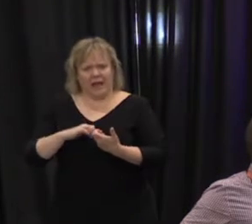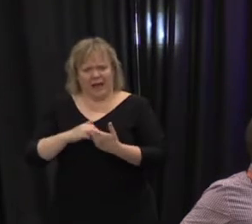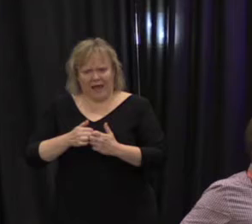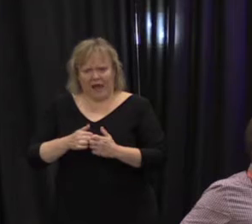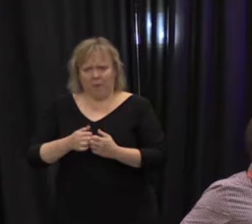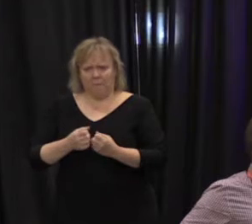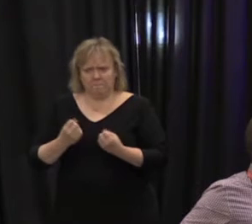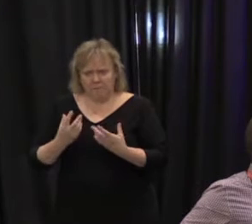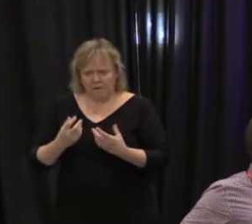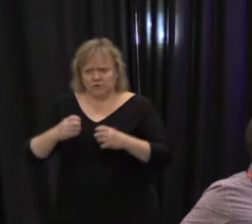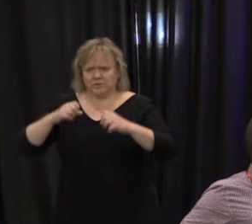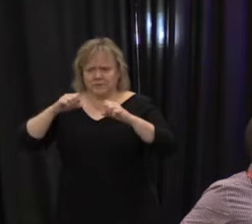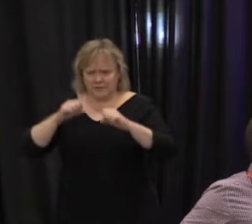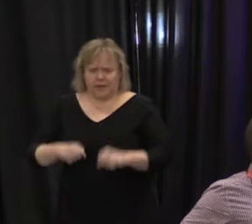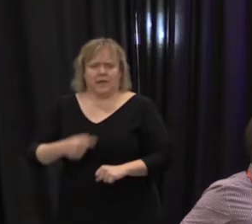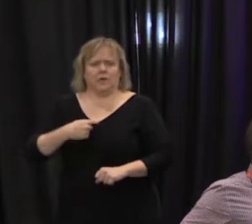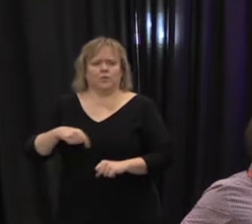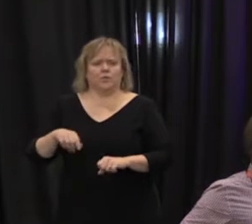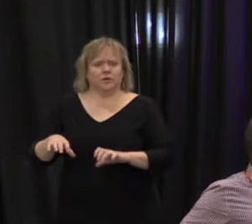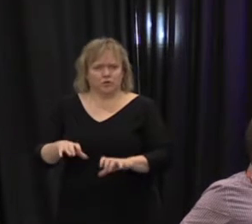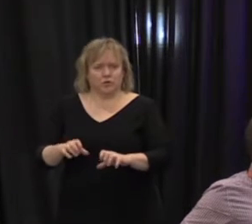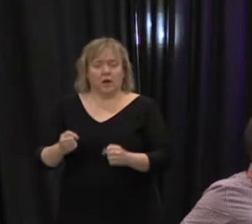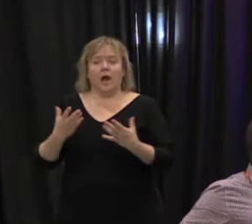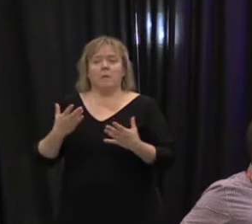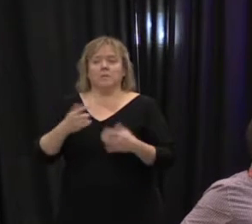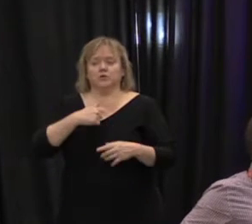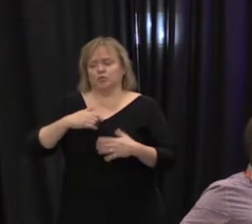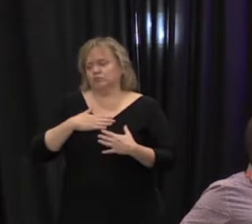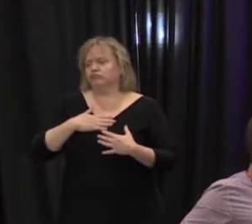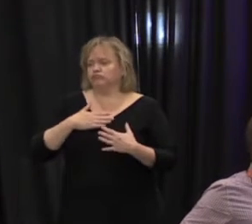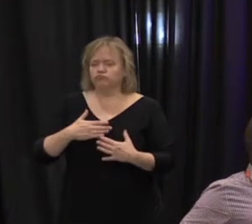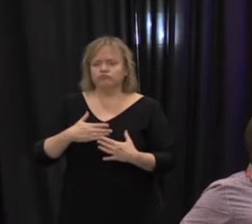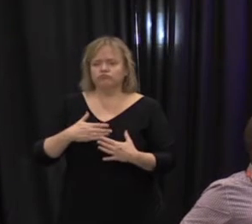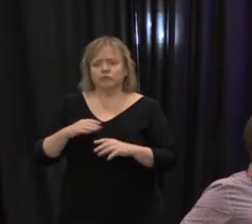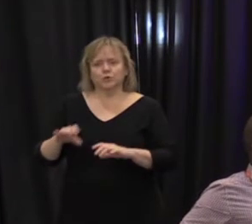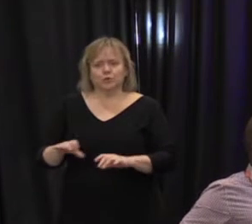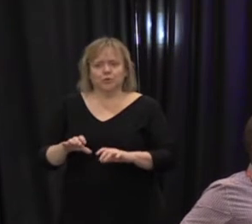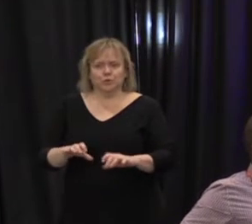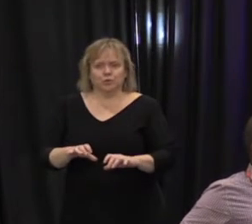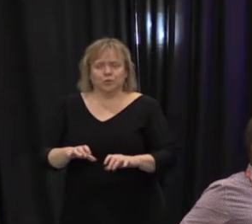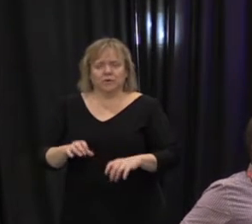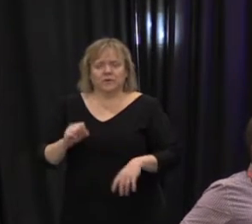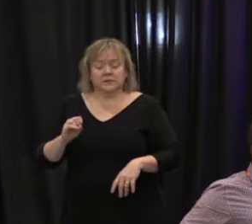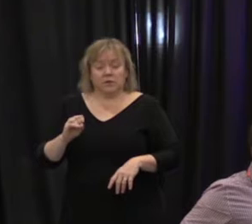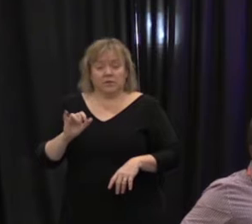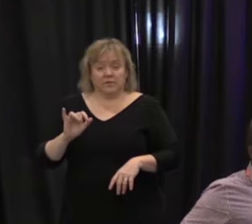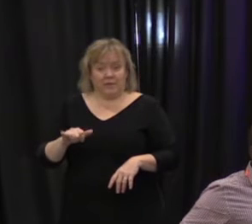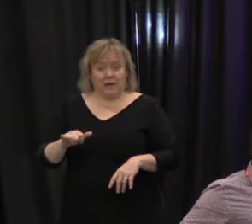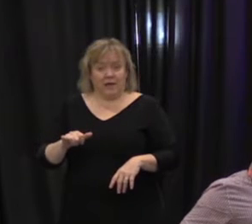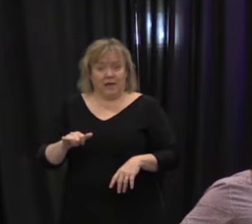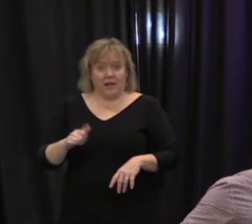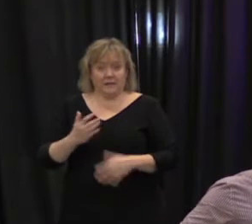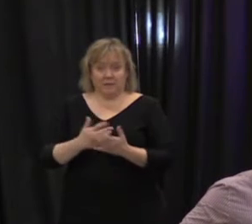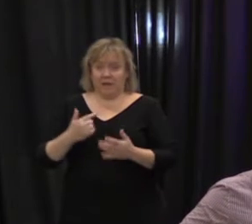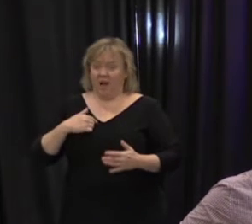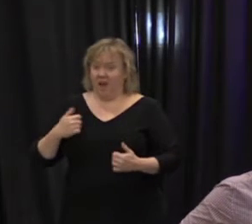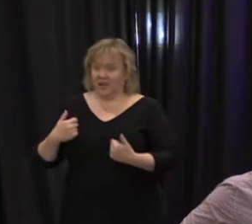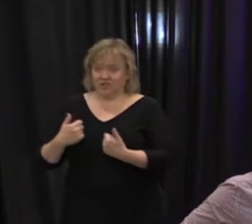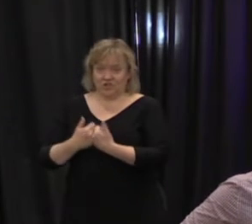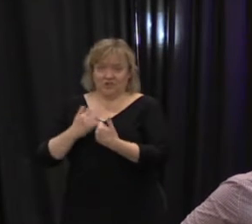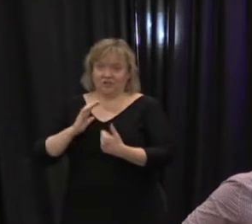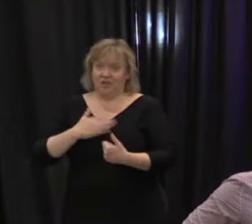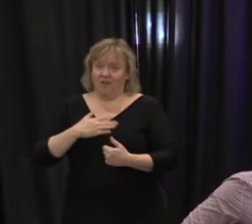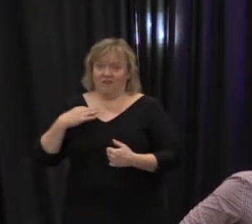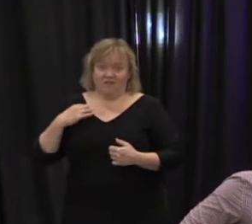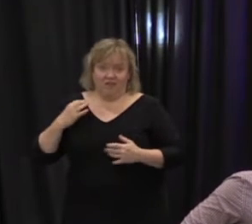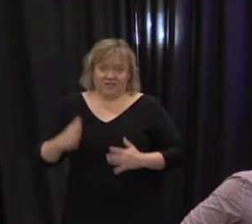go? To support people in our communities. And so that's one thing that I'm really challenging our volunteers to